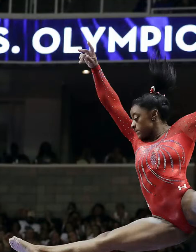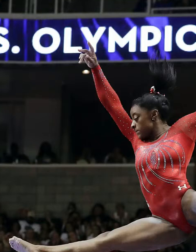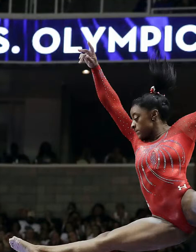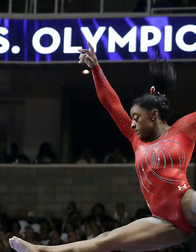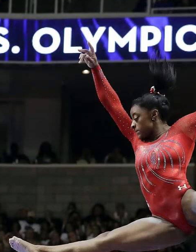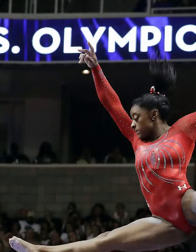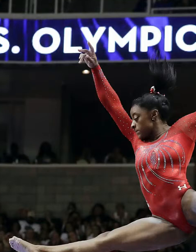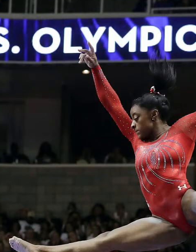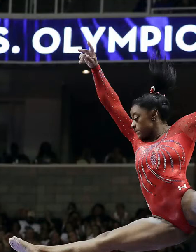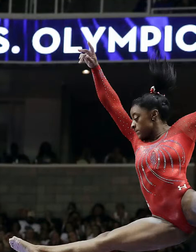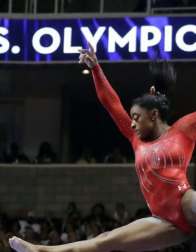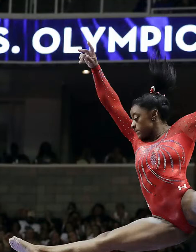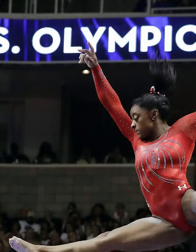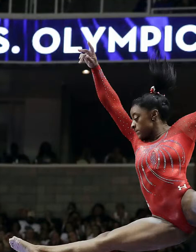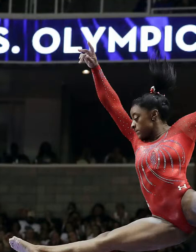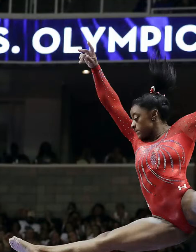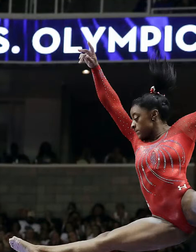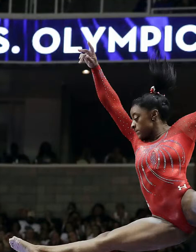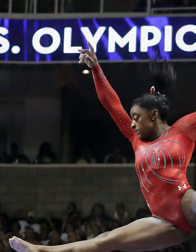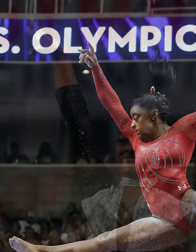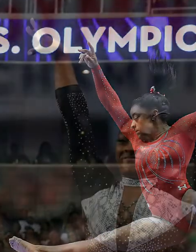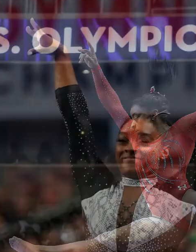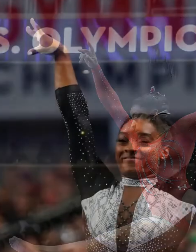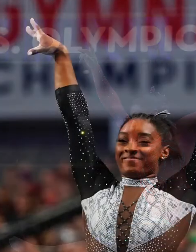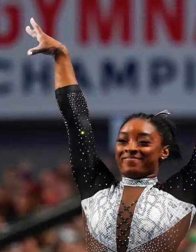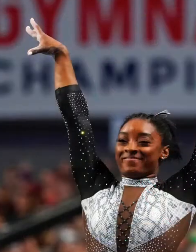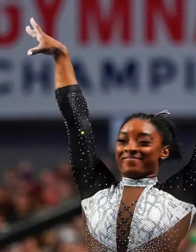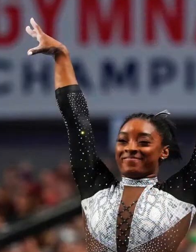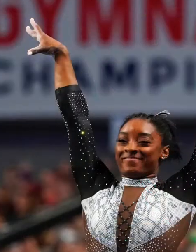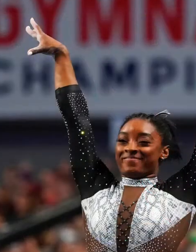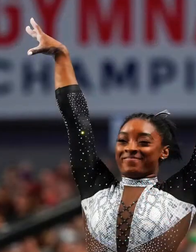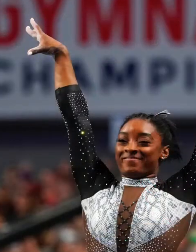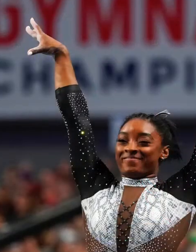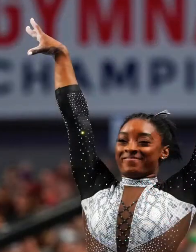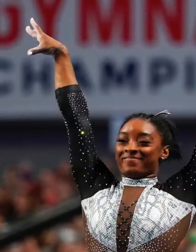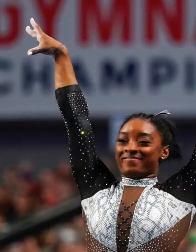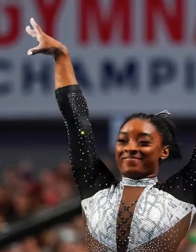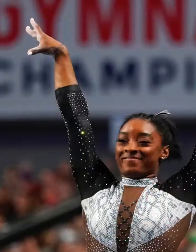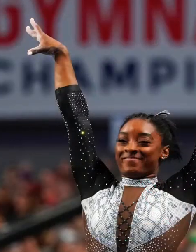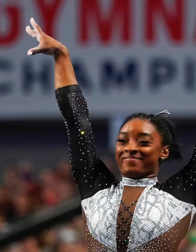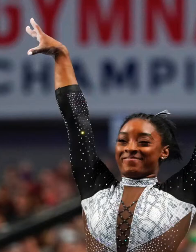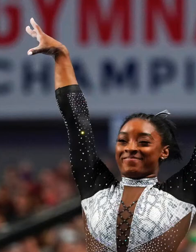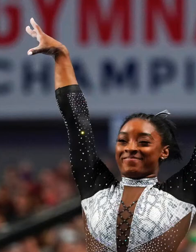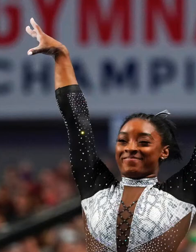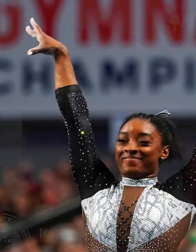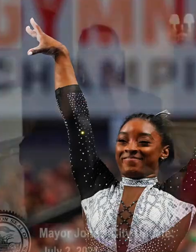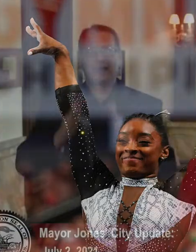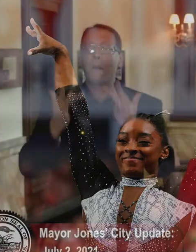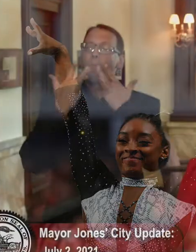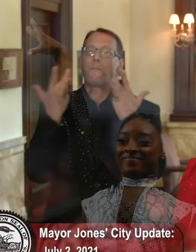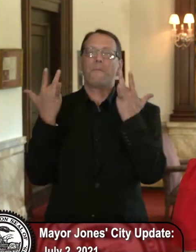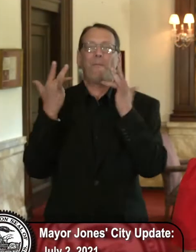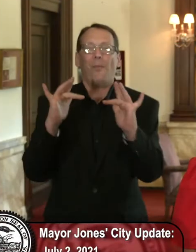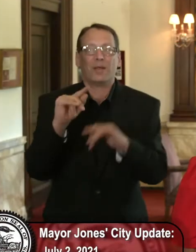Arch and enjoying some Emo's Pizza. Congratulations to all of the talented young athletes and best of luck in